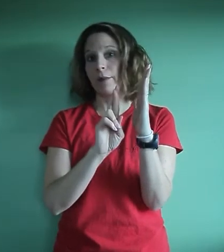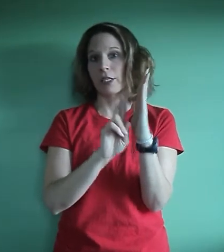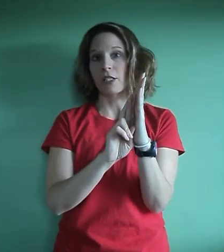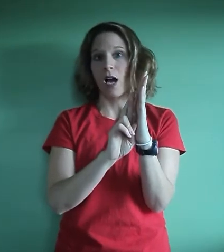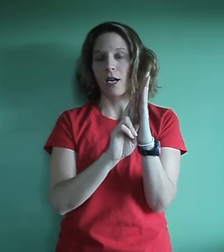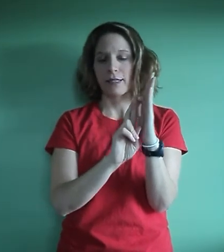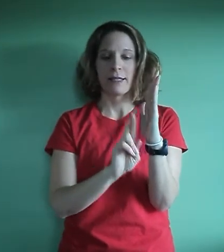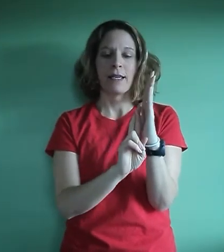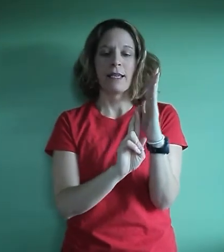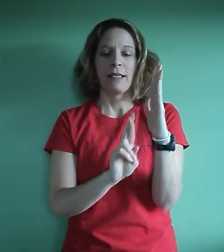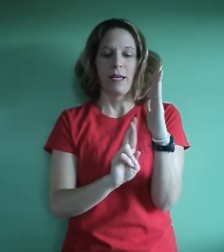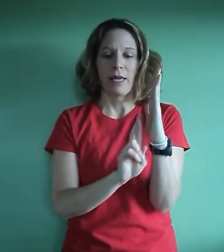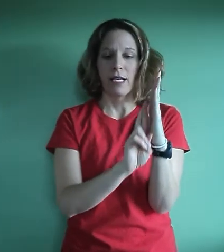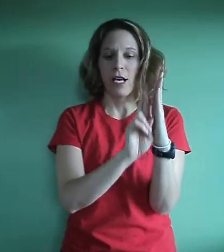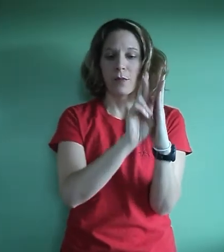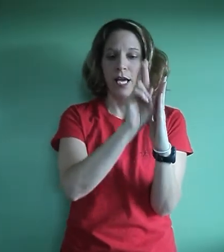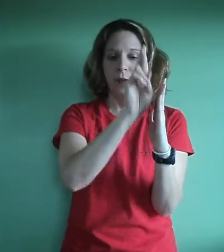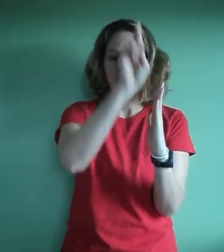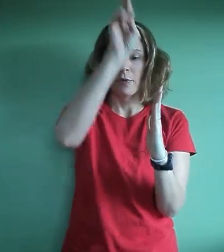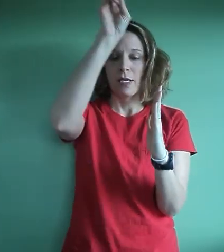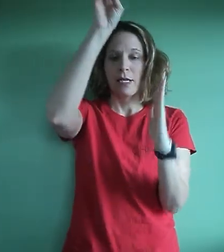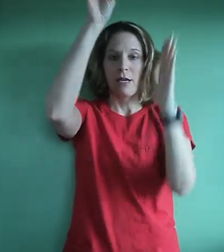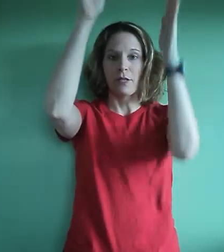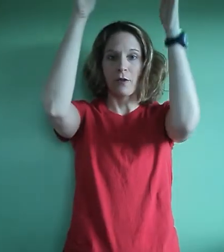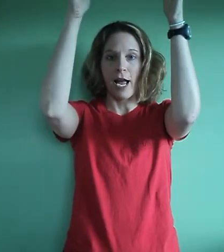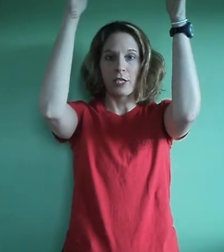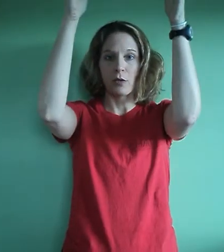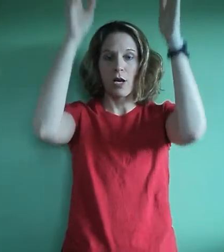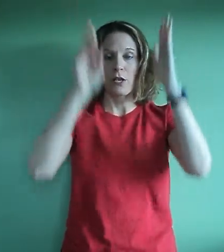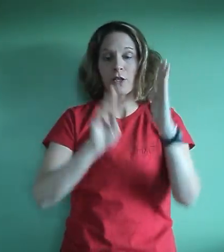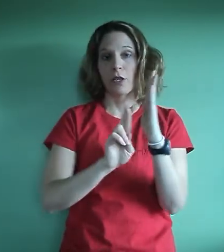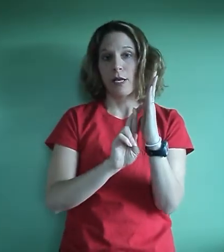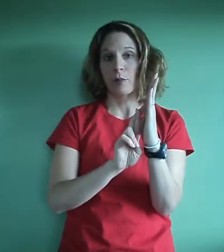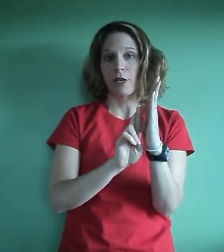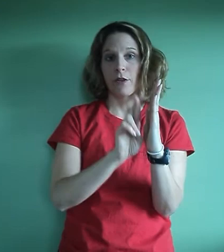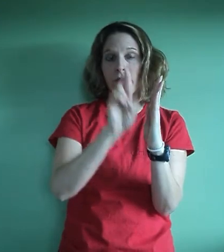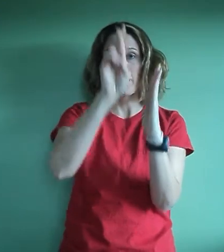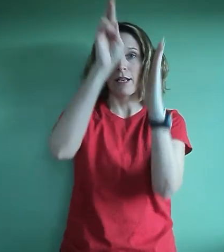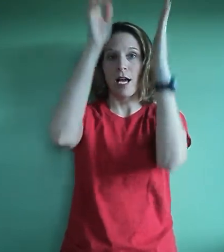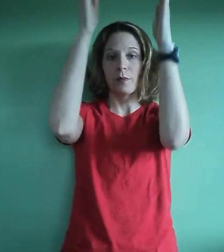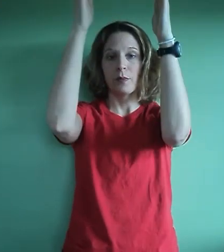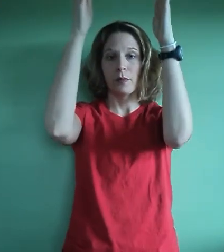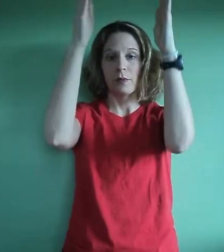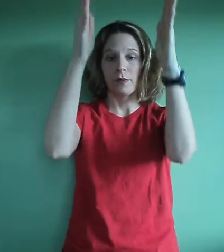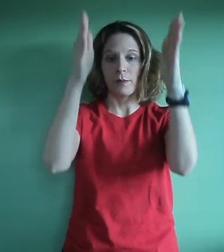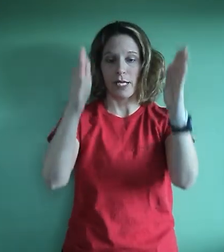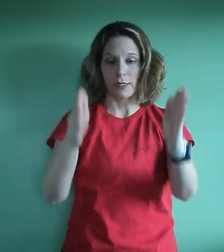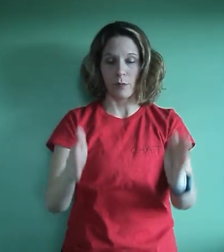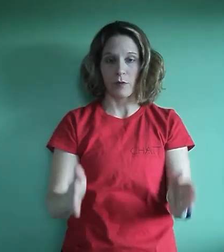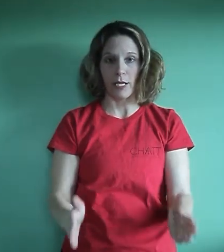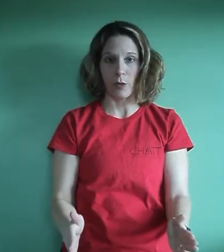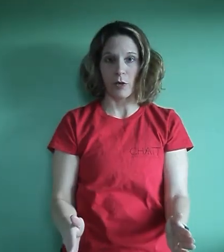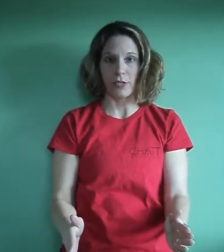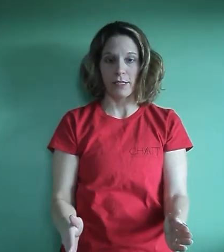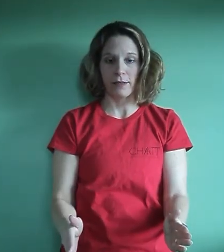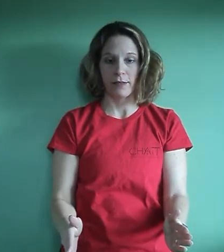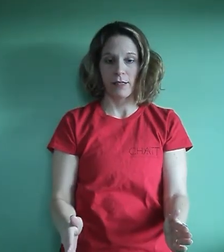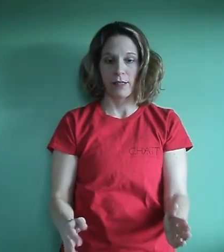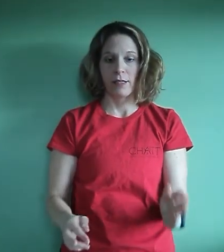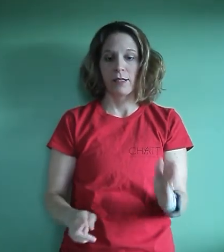it's docked. And then it comes up. And then for astronaut, you're going to go ahead and bring your other hand up, make a symbol for like a person.